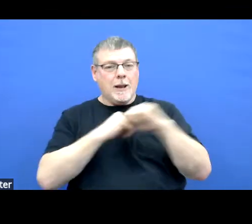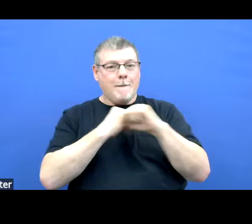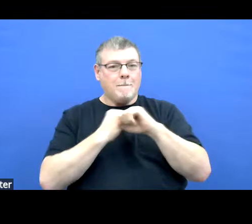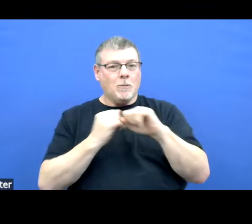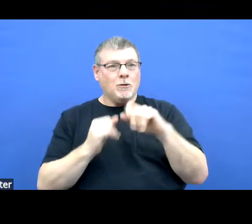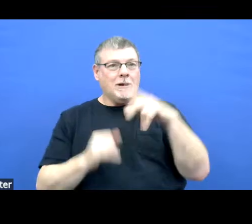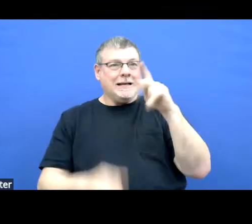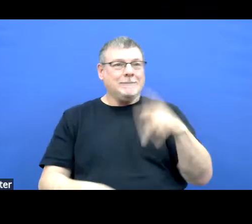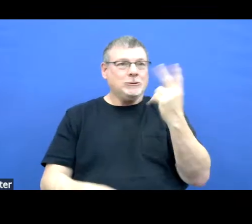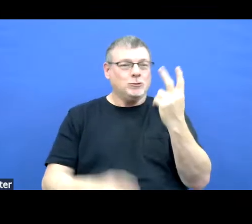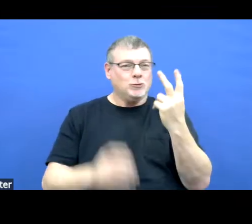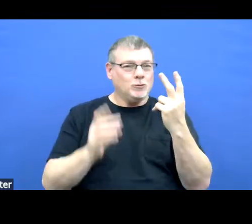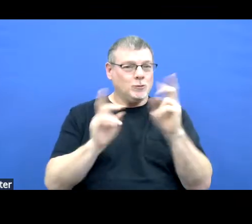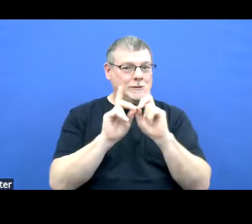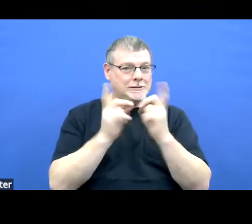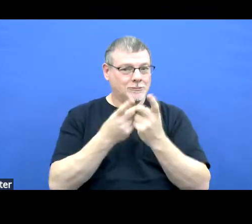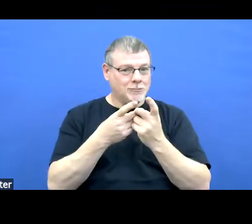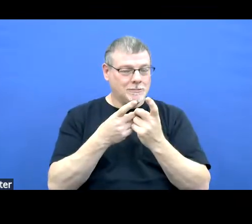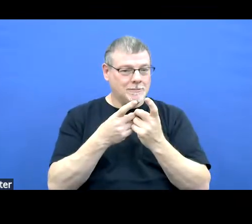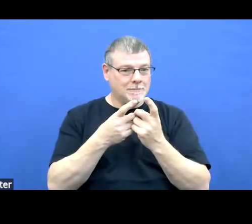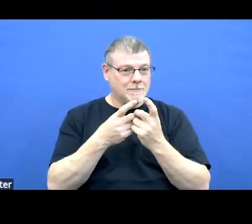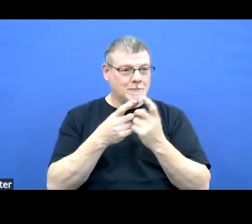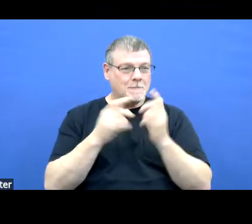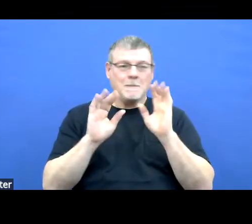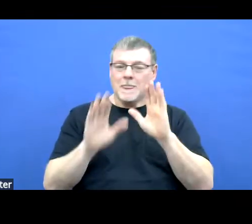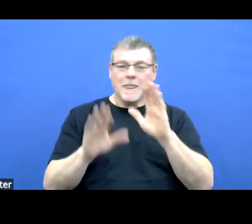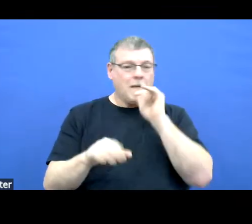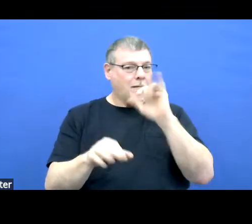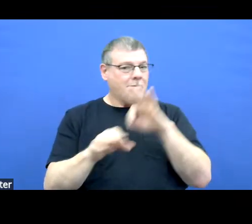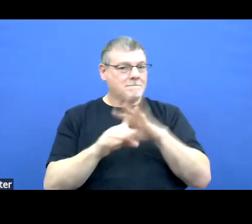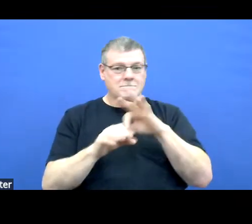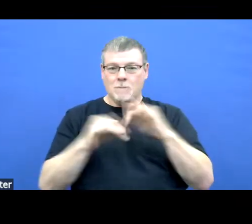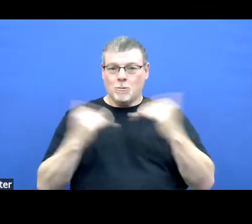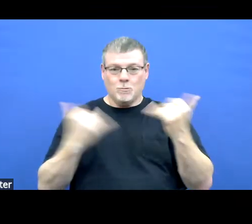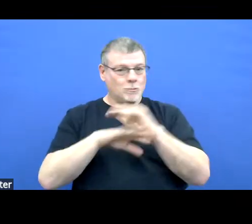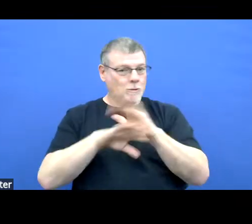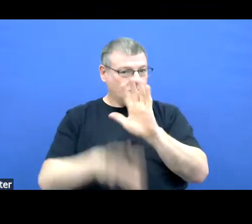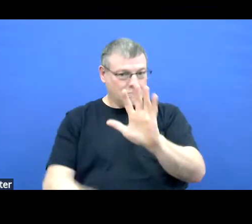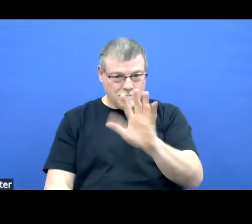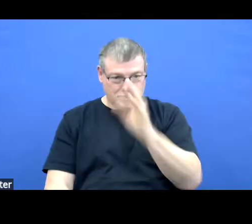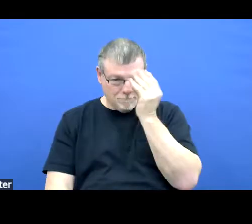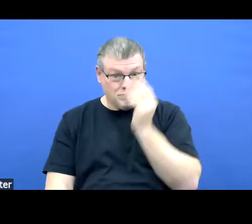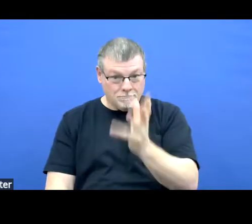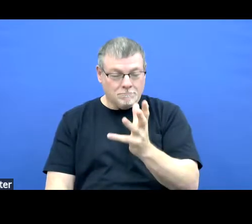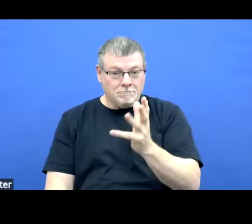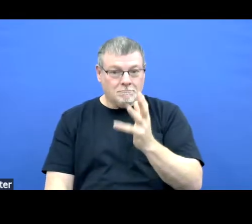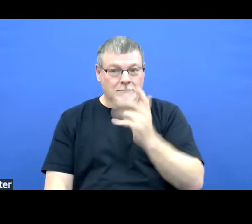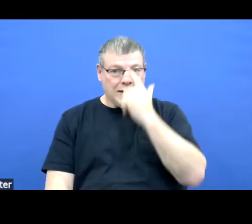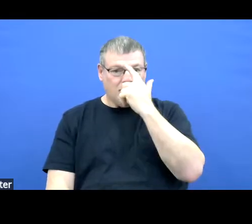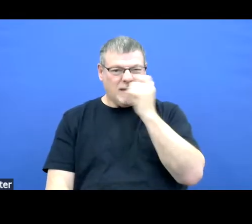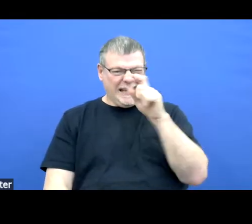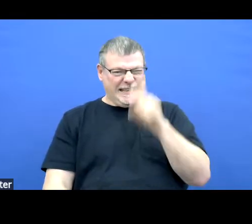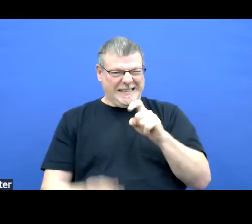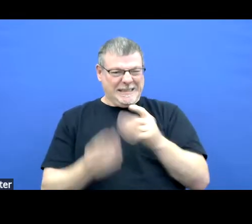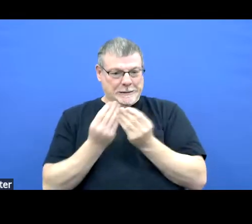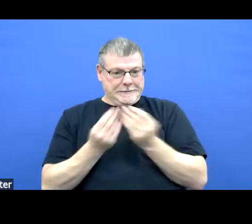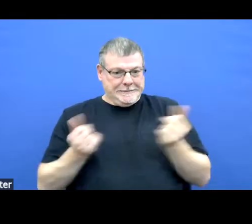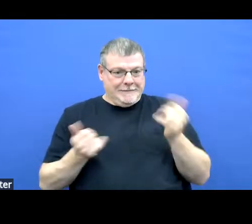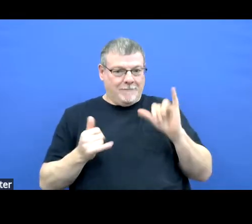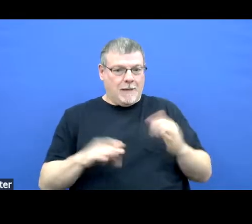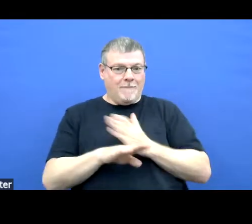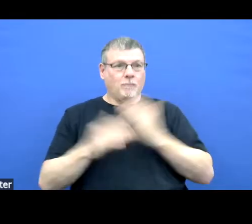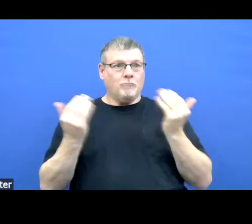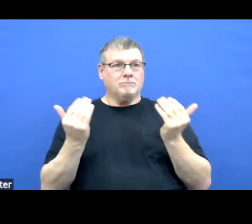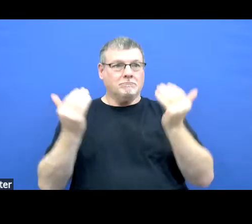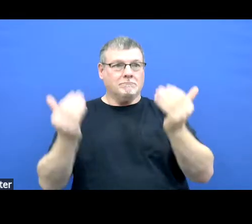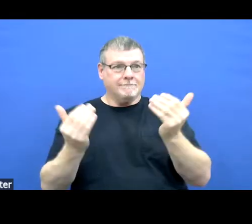district. So we're not going to vote on this one tonight because we've got to resolve that before we can rule on